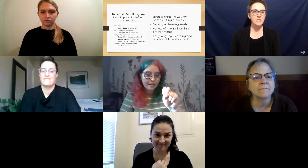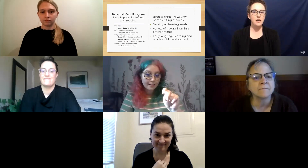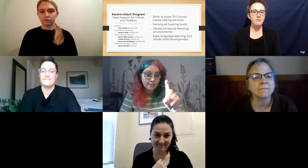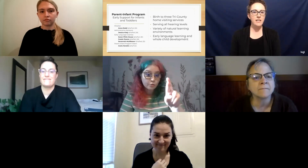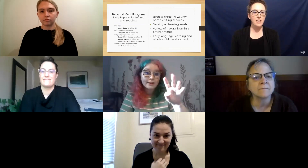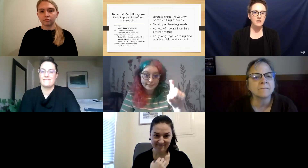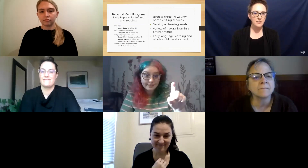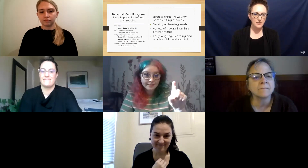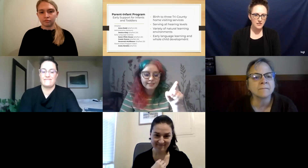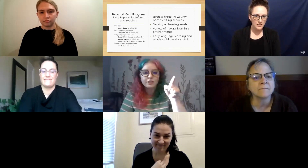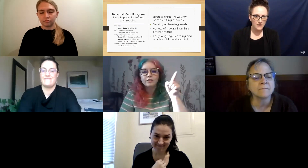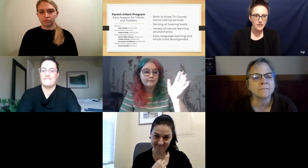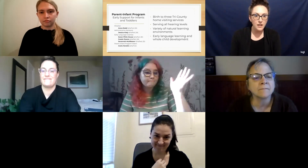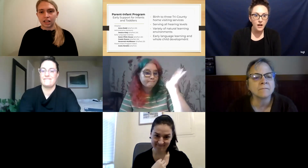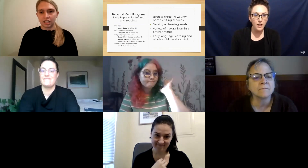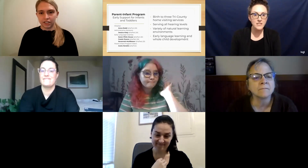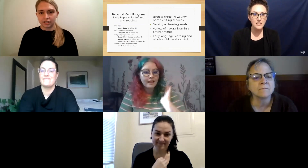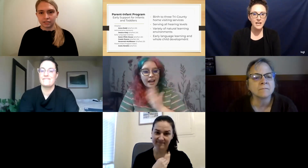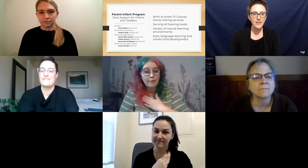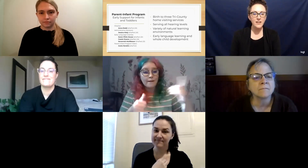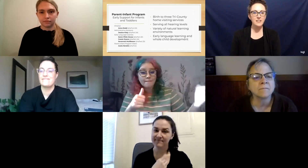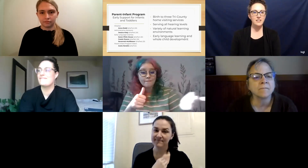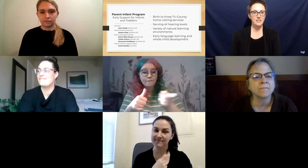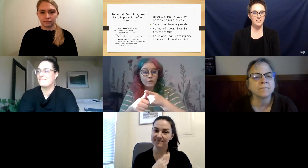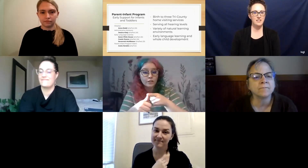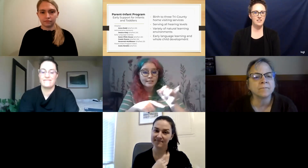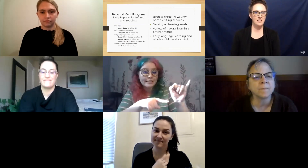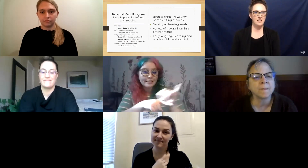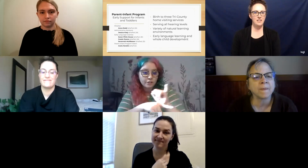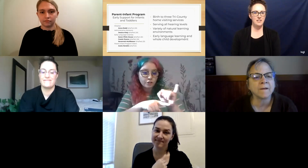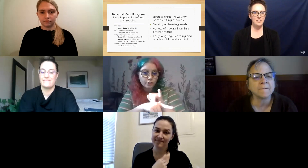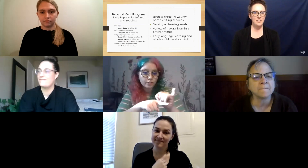You see Avella on the slide there.